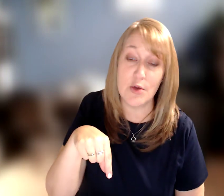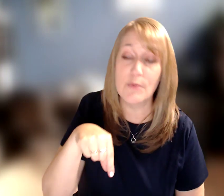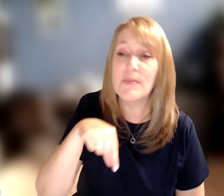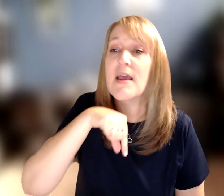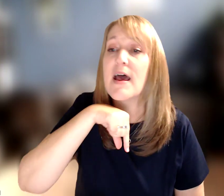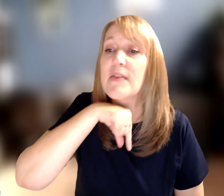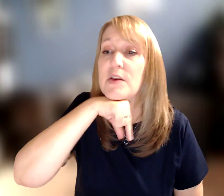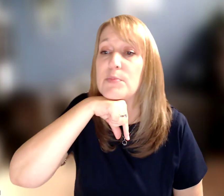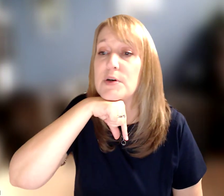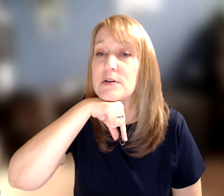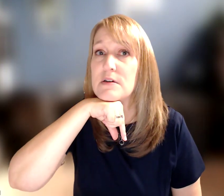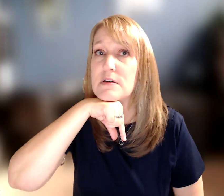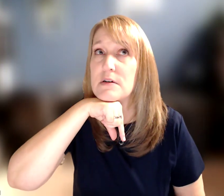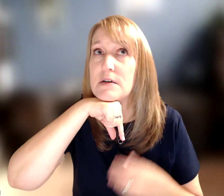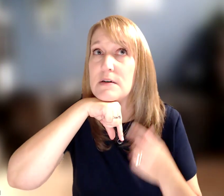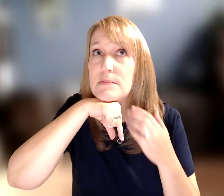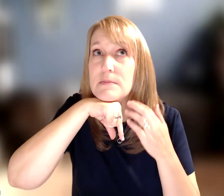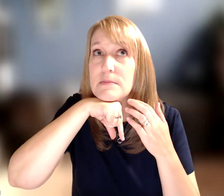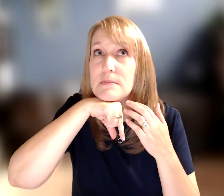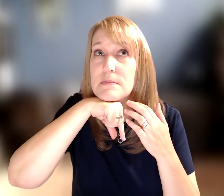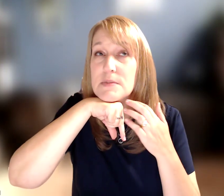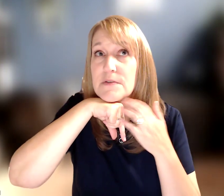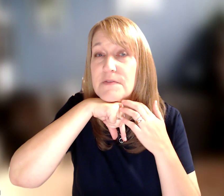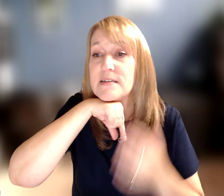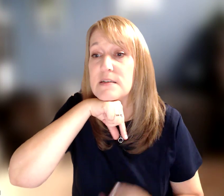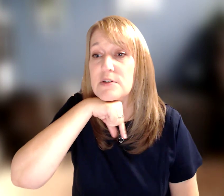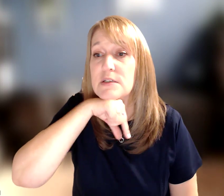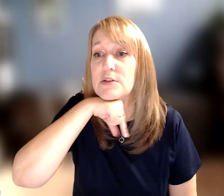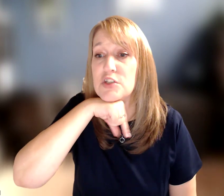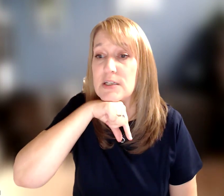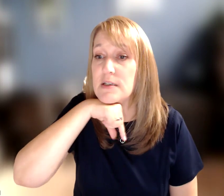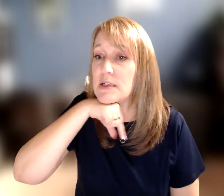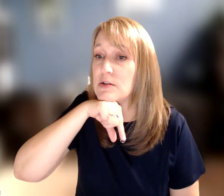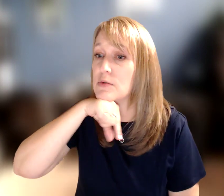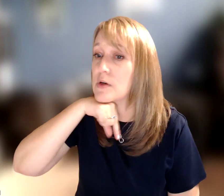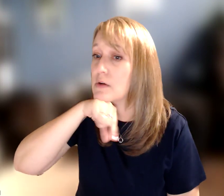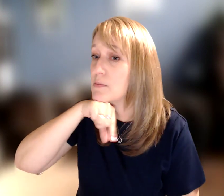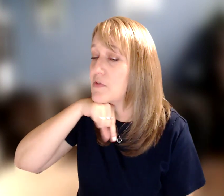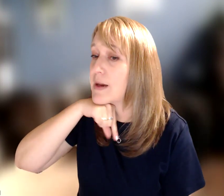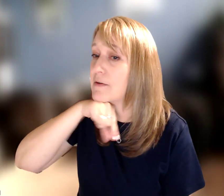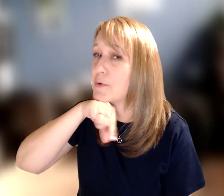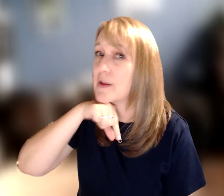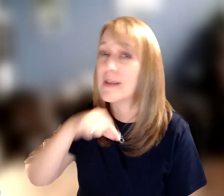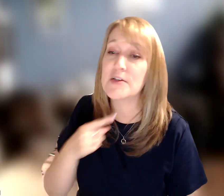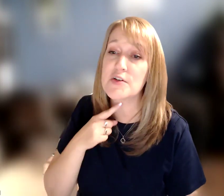Q. And then you put your fist underneath your chin and you move it back and forth like a